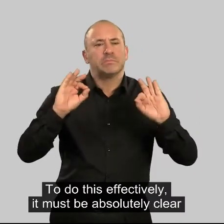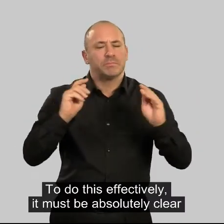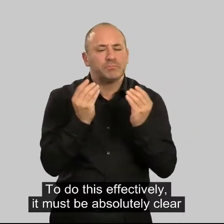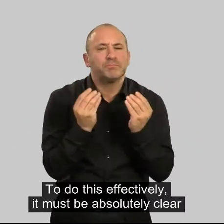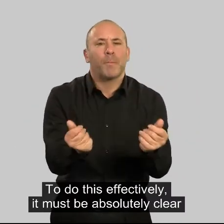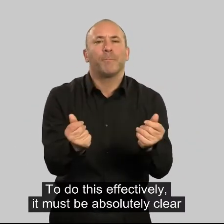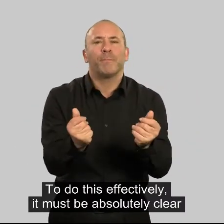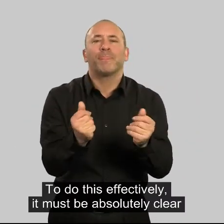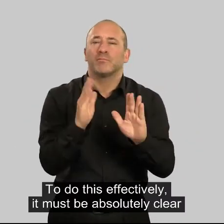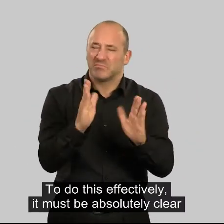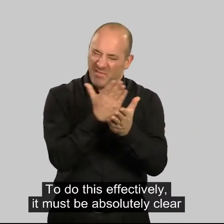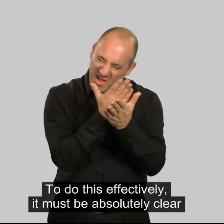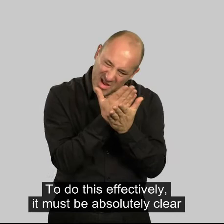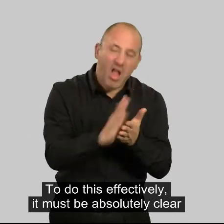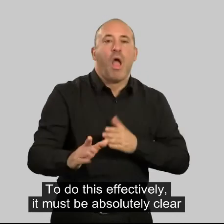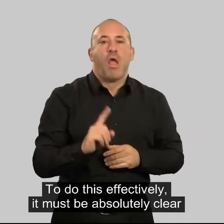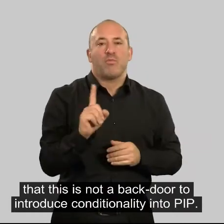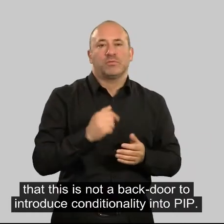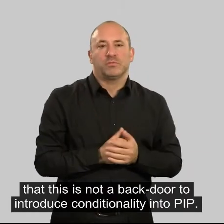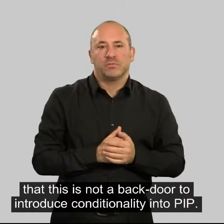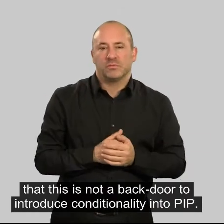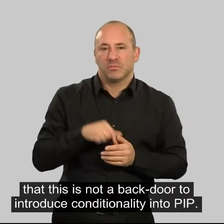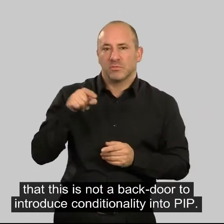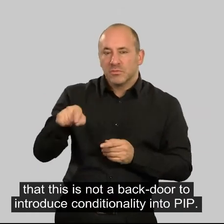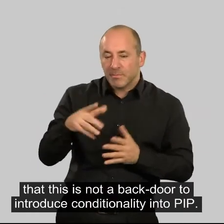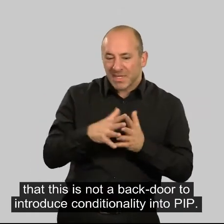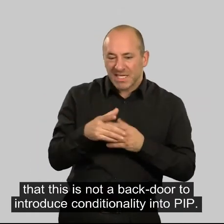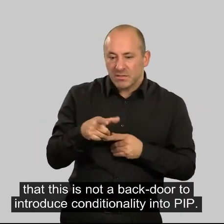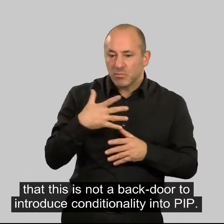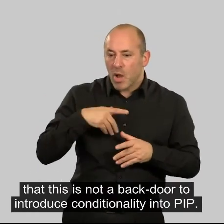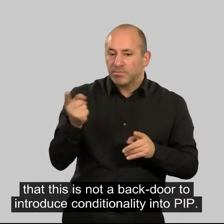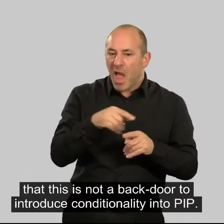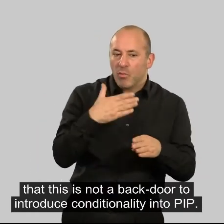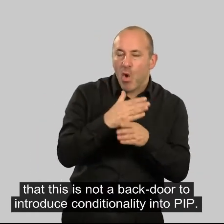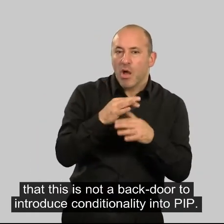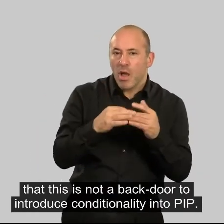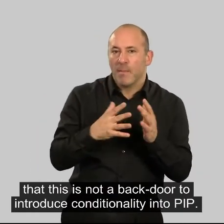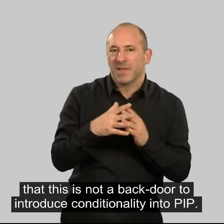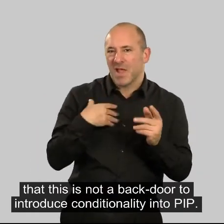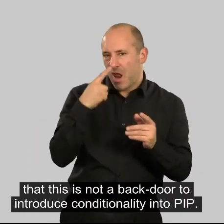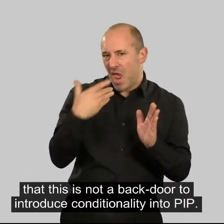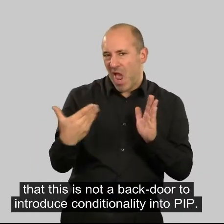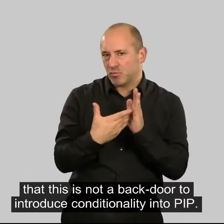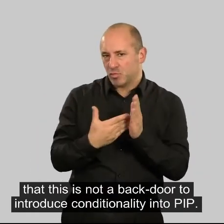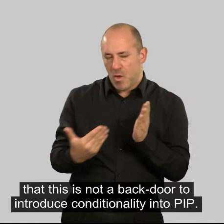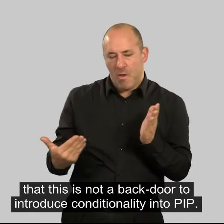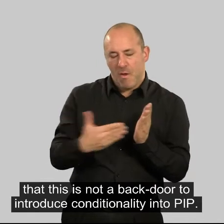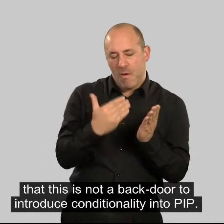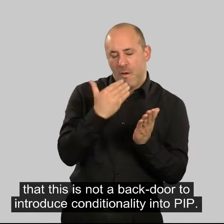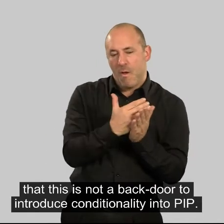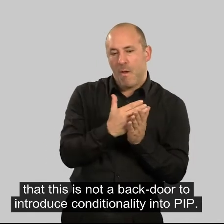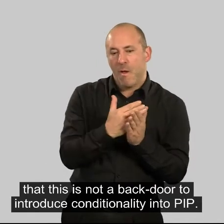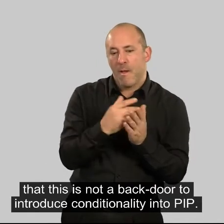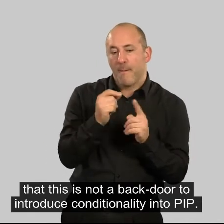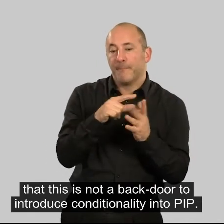To do this effectively, it must be absolutely clear that this is not a back door to